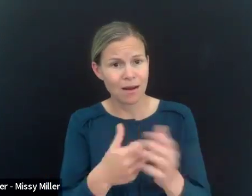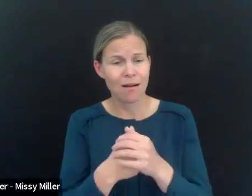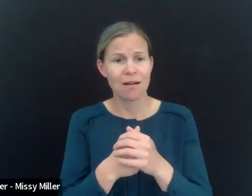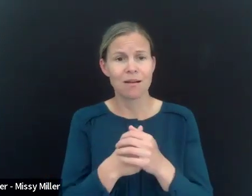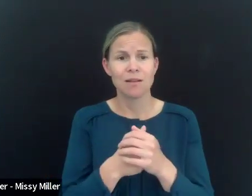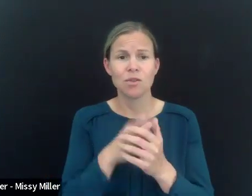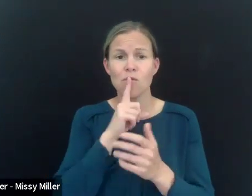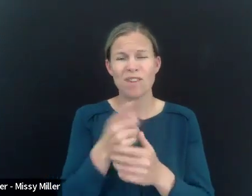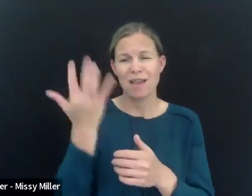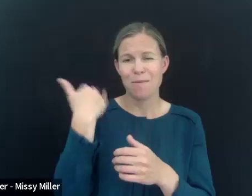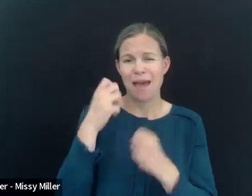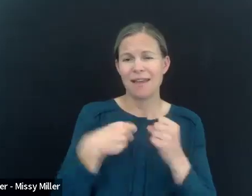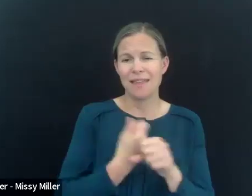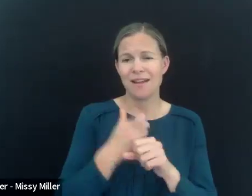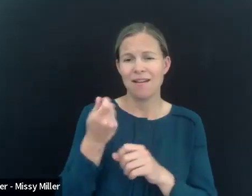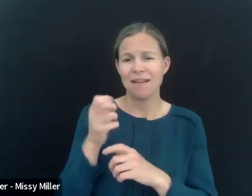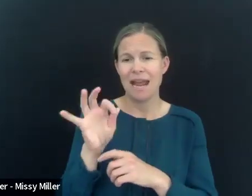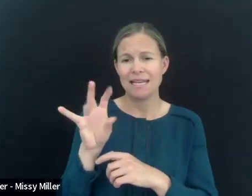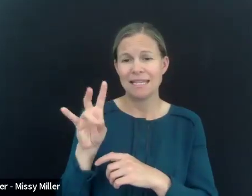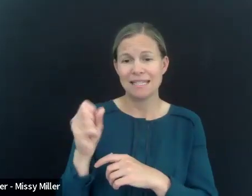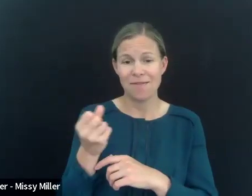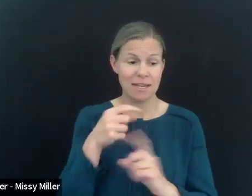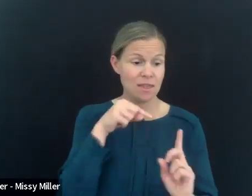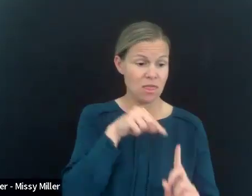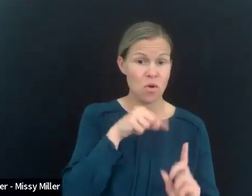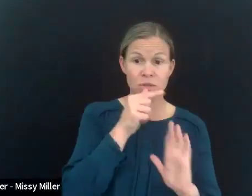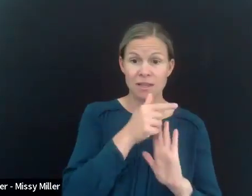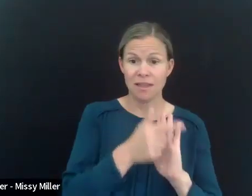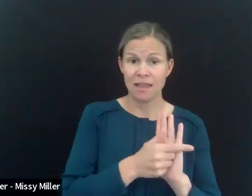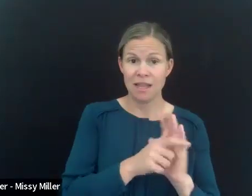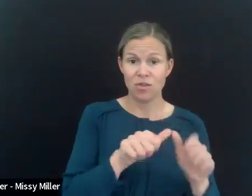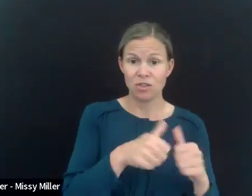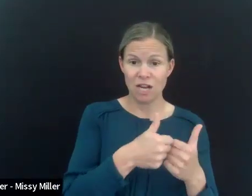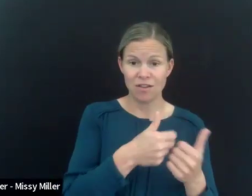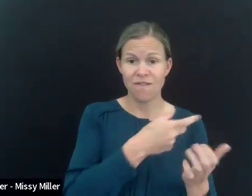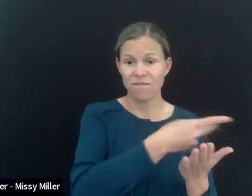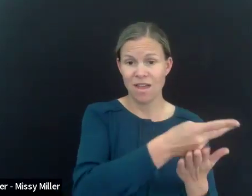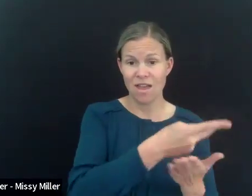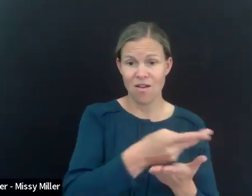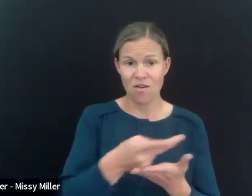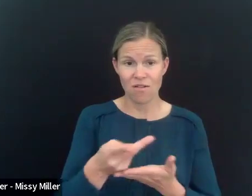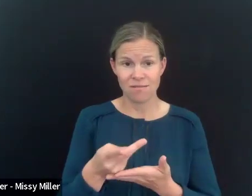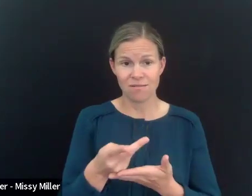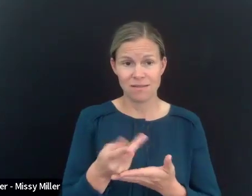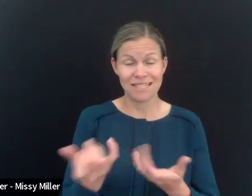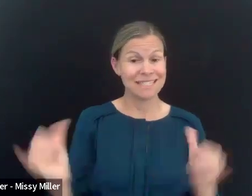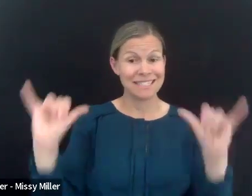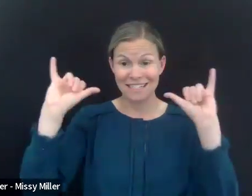in the 70s, those legal challenges failed. To this day, there's not good legal